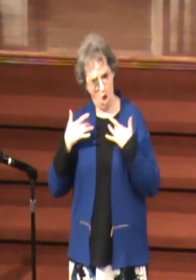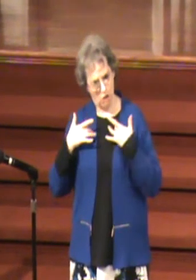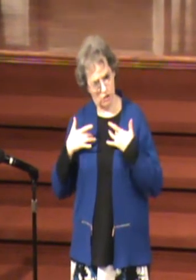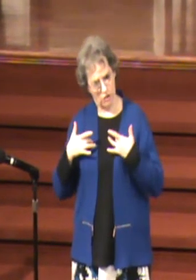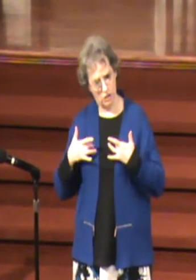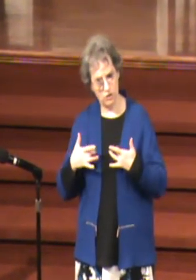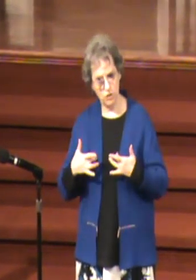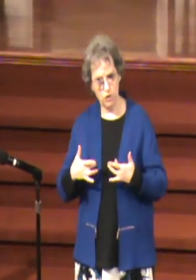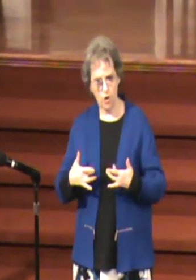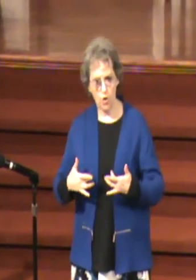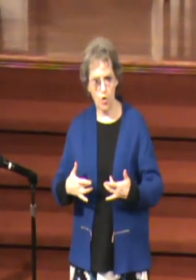discouraged?